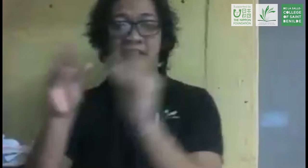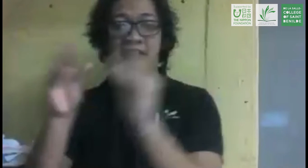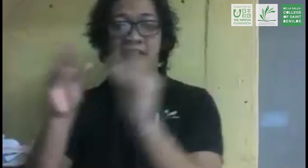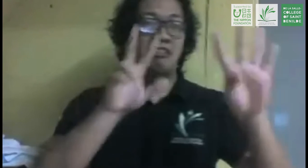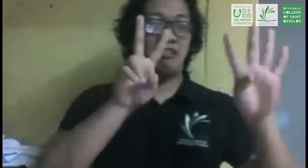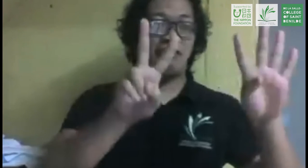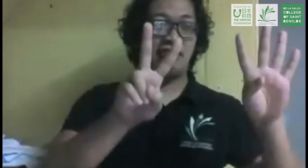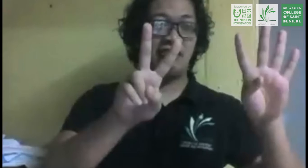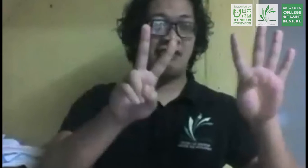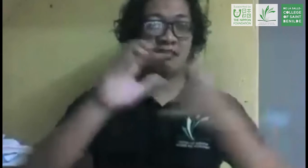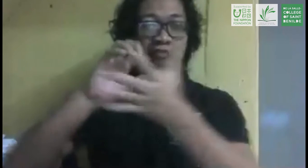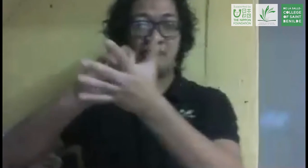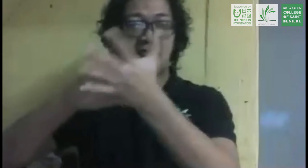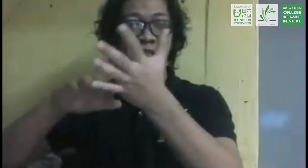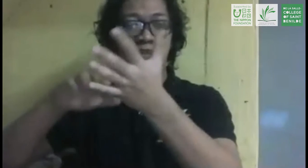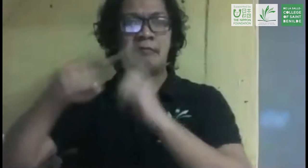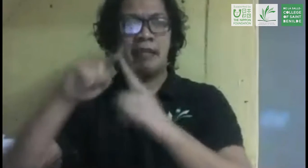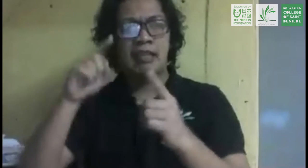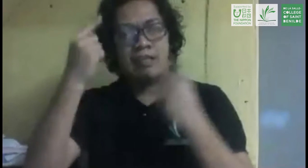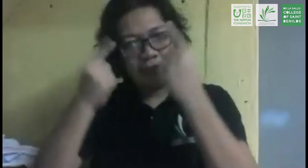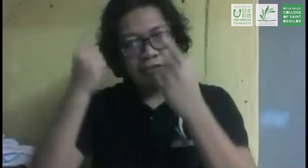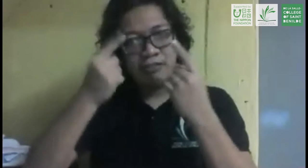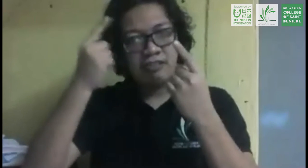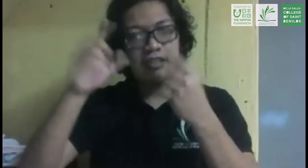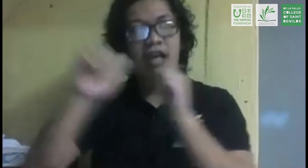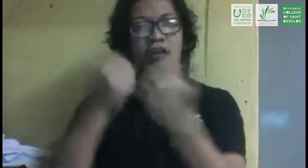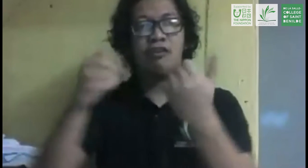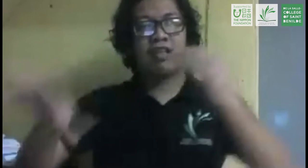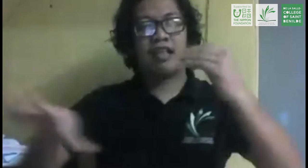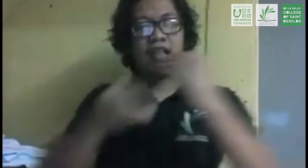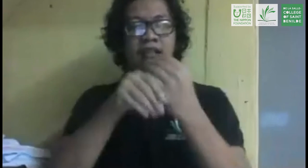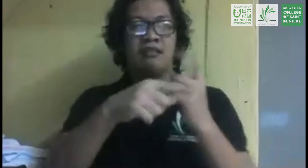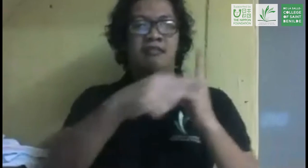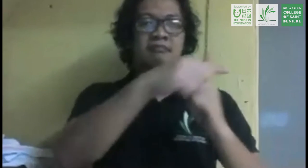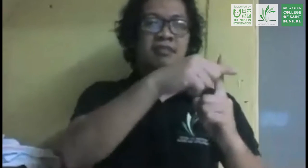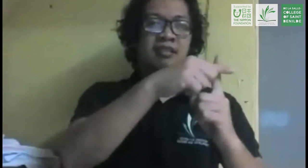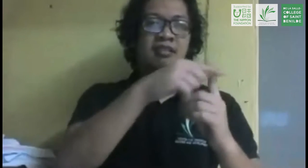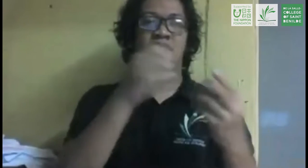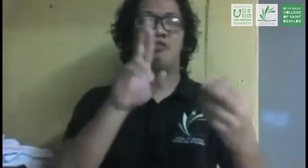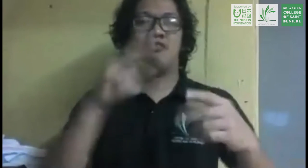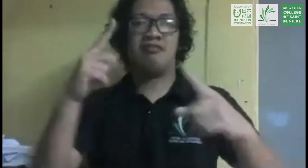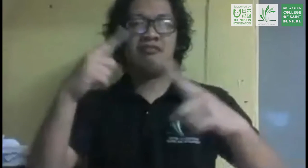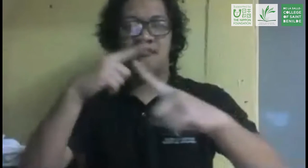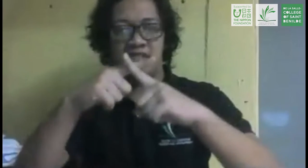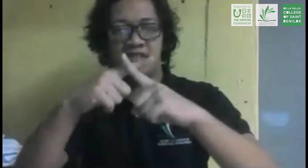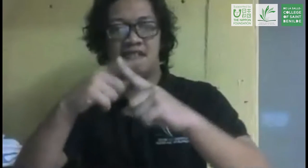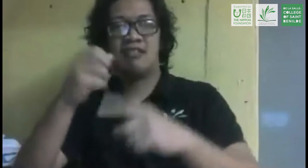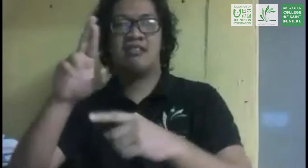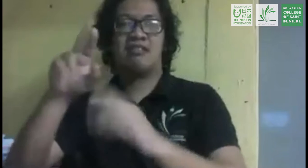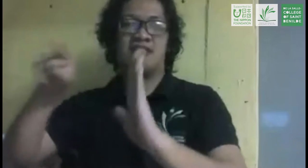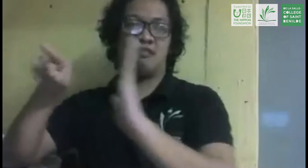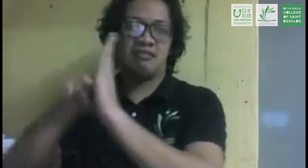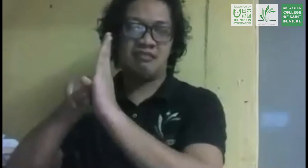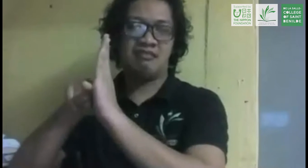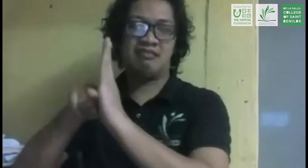kind of like algebraic expressions. So including other expressions where